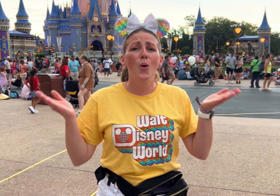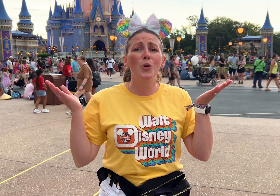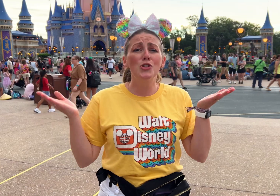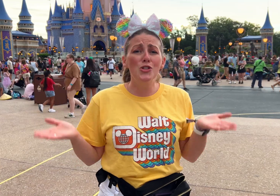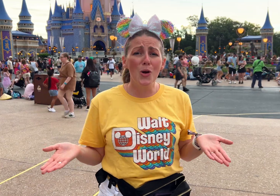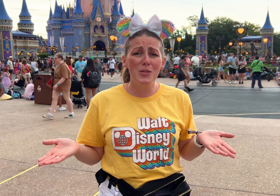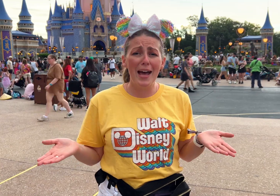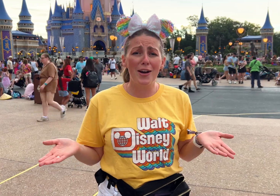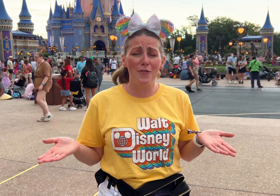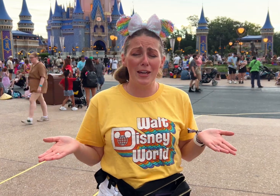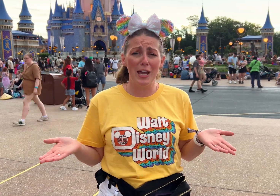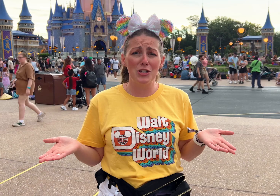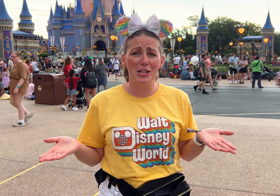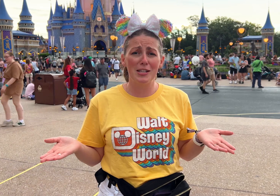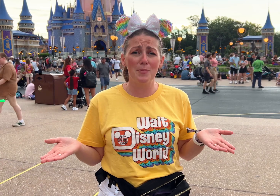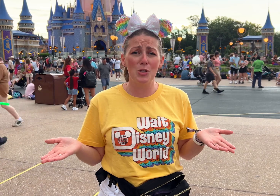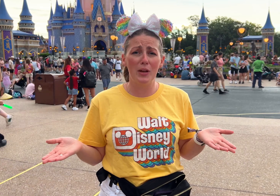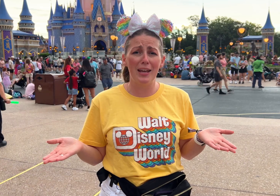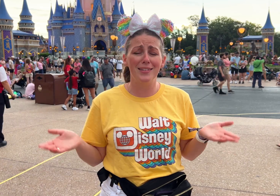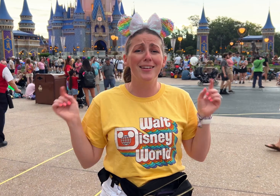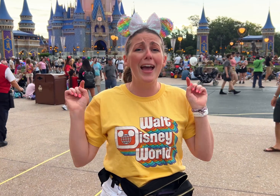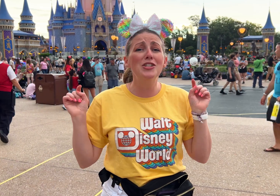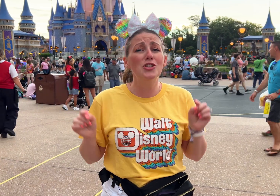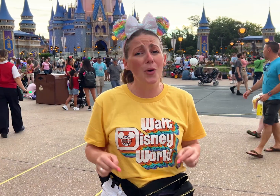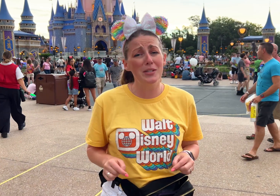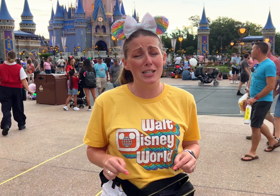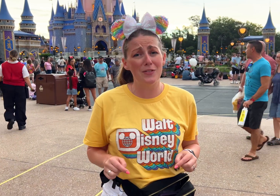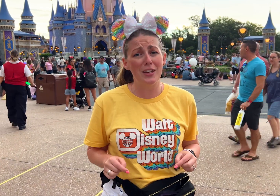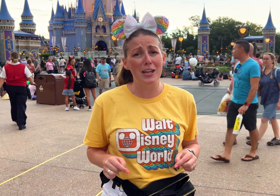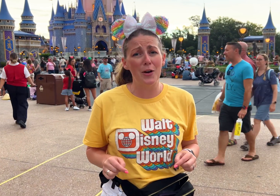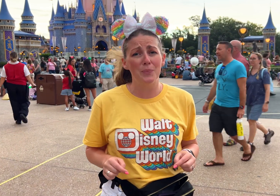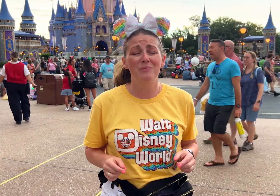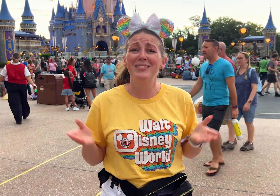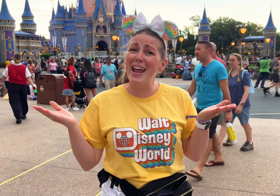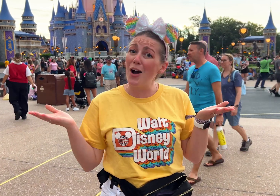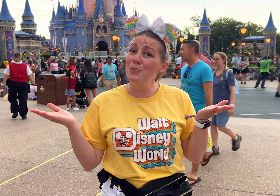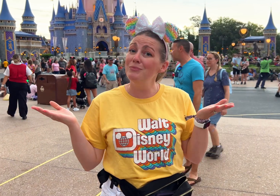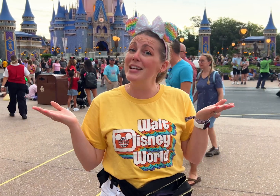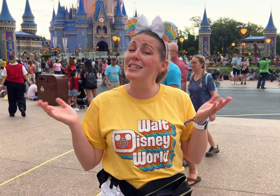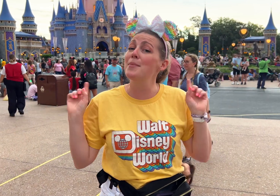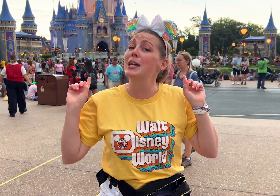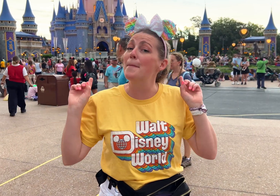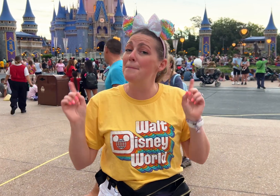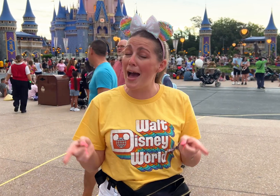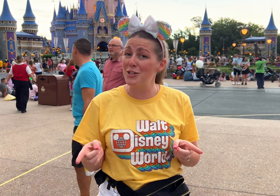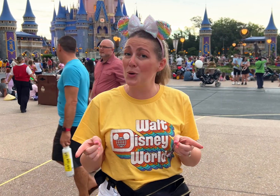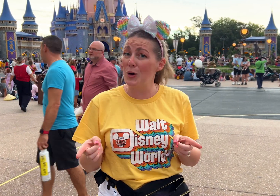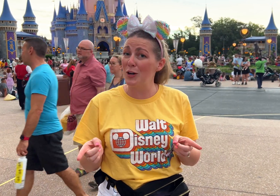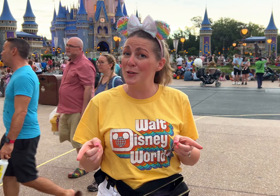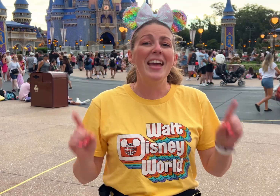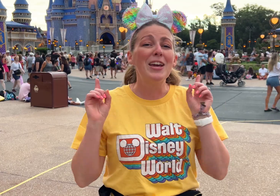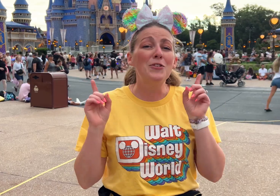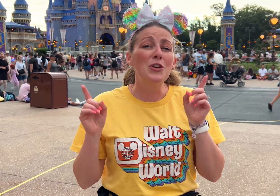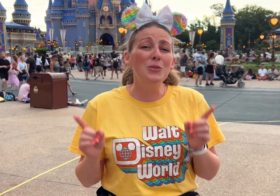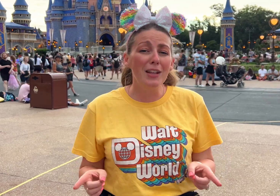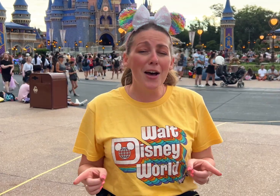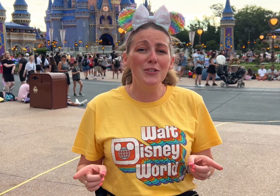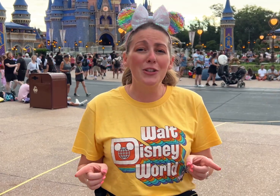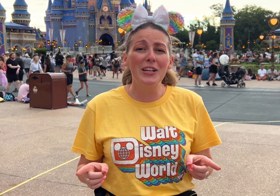We're so sad our vacation has come to an end, and so is this video. Now, it's time to get back to work. If you loved learning